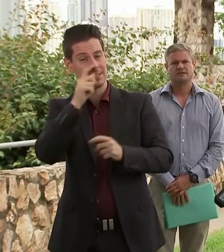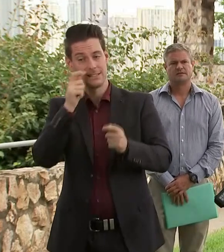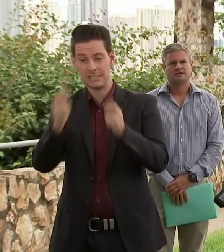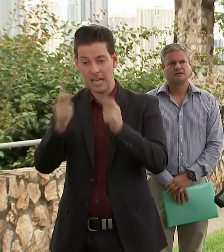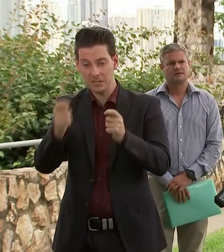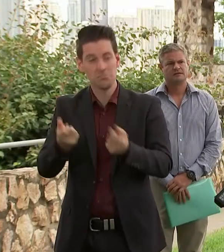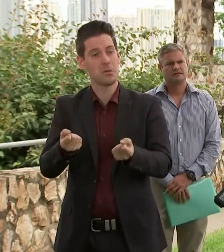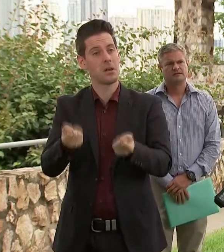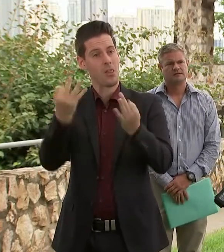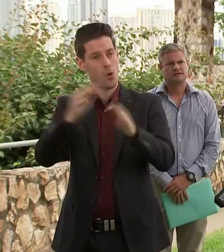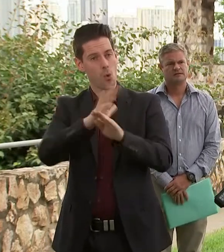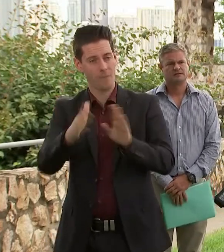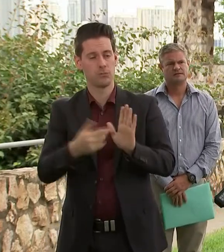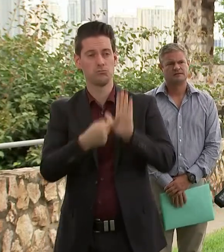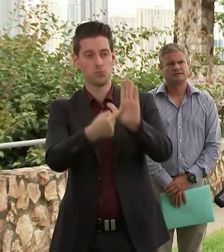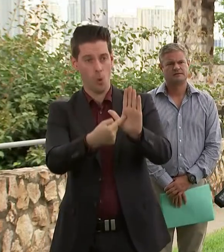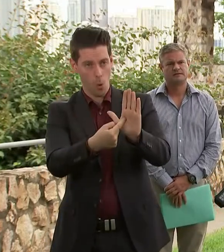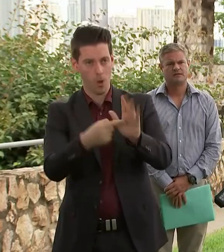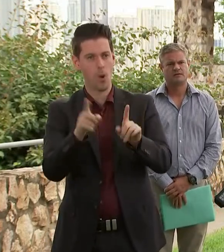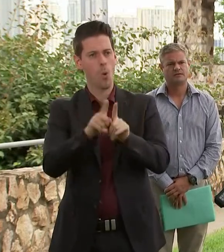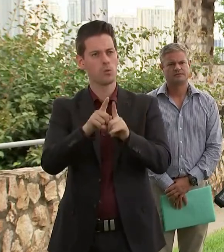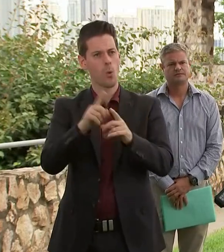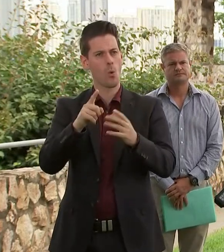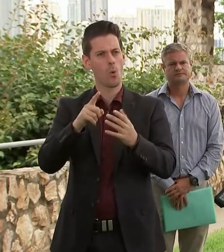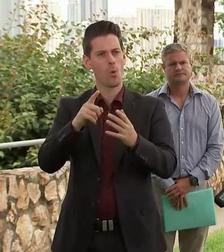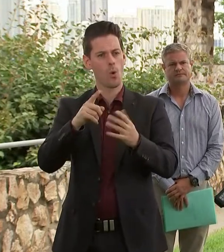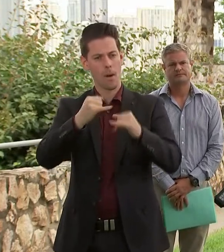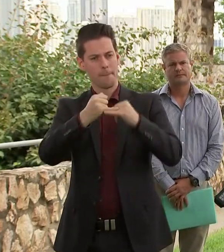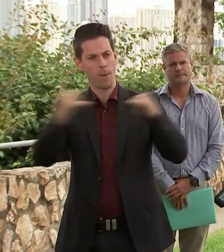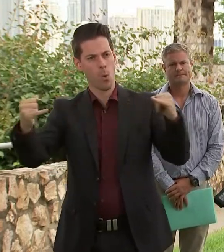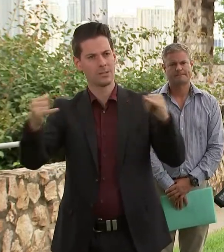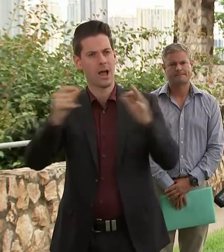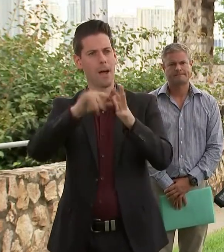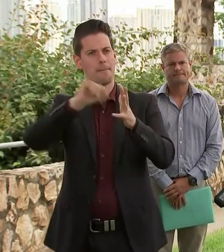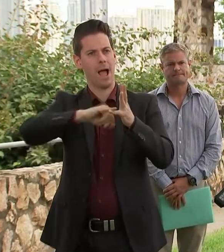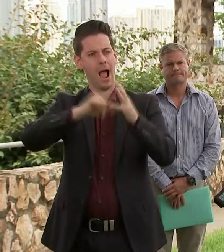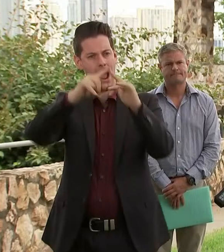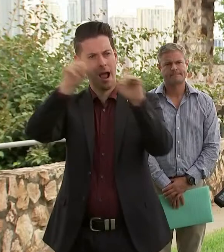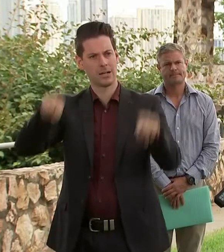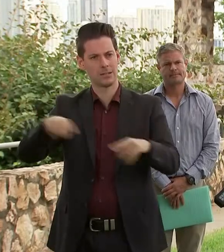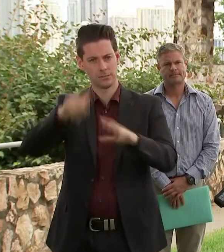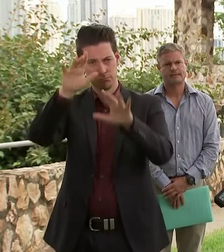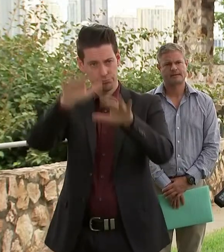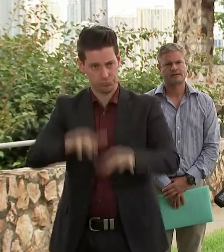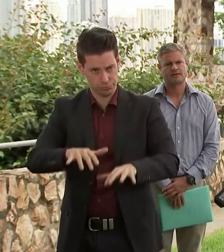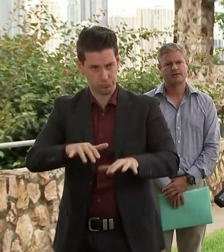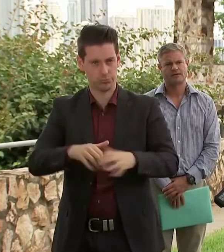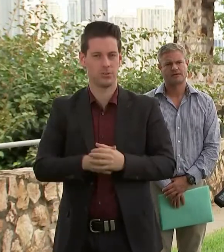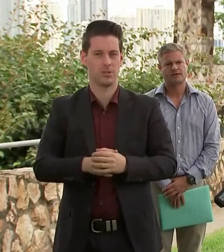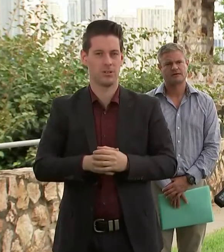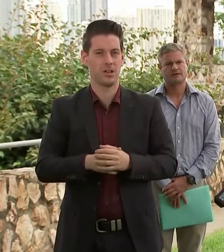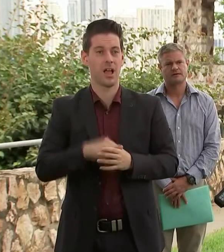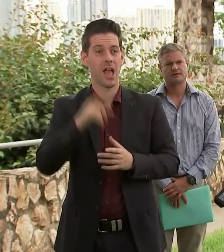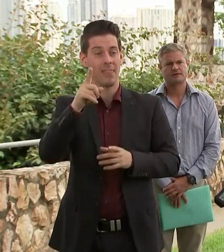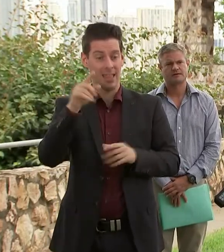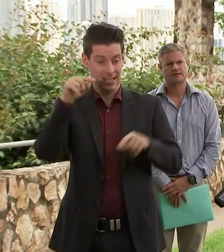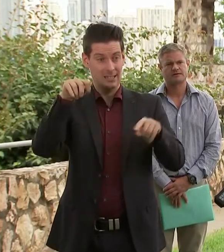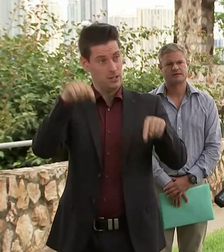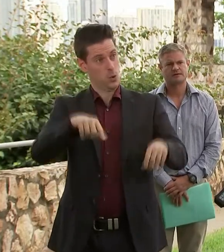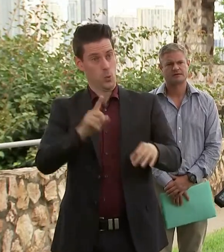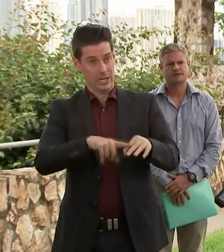hours, complete a border pass, and obviously, as you know, get a test on day